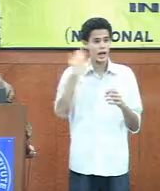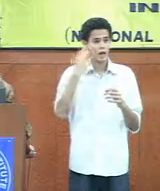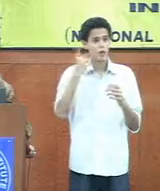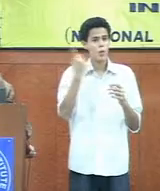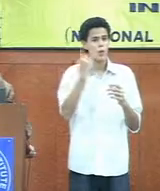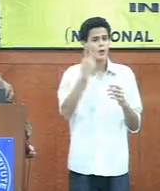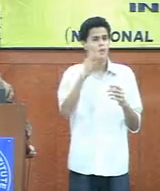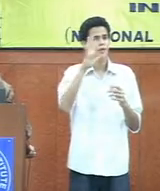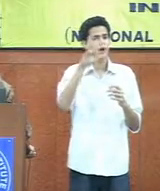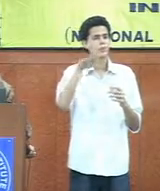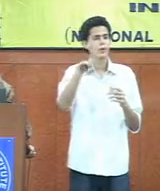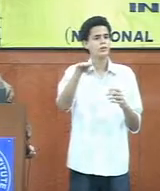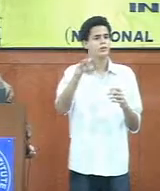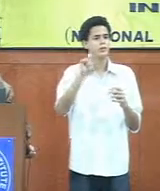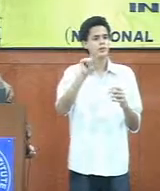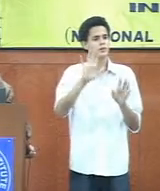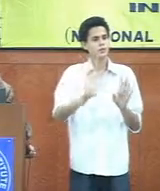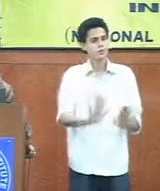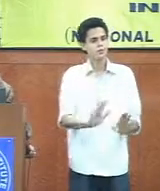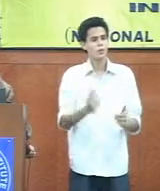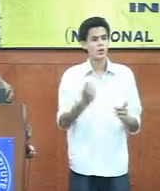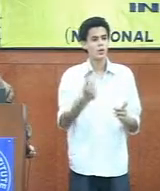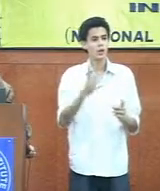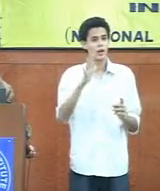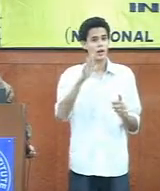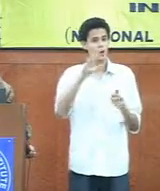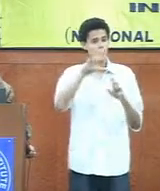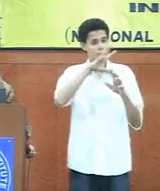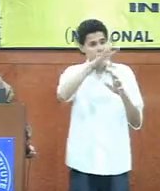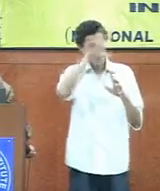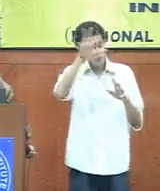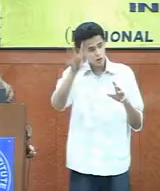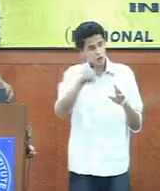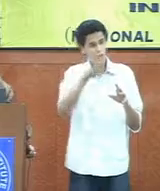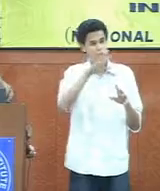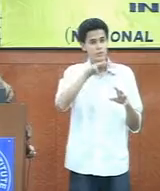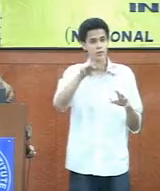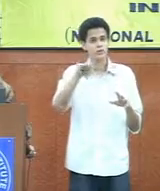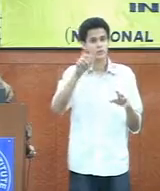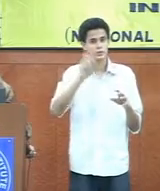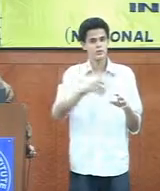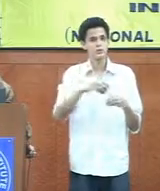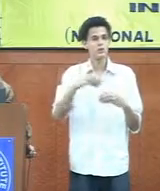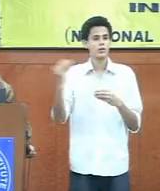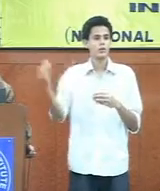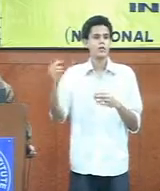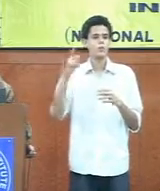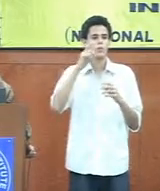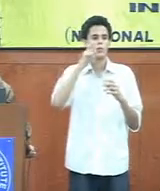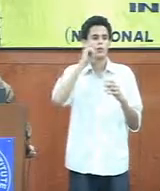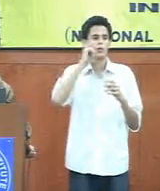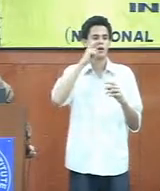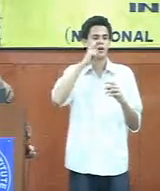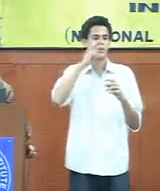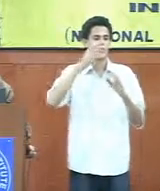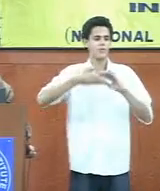leaving only 5,000 rupees, then that entire amount will belong to his widow.